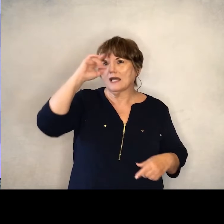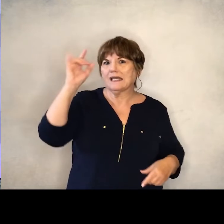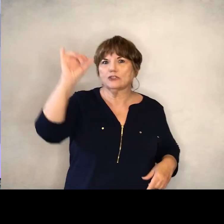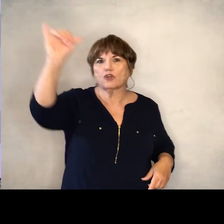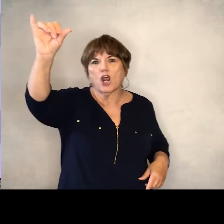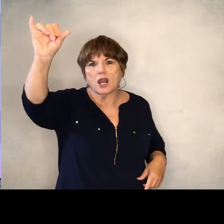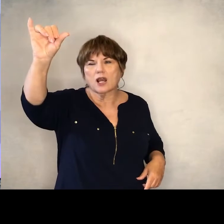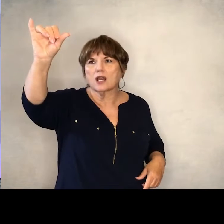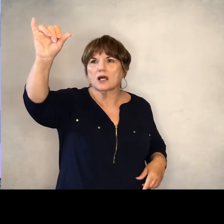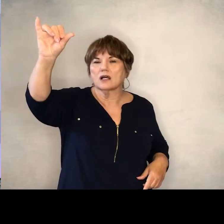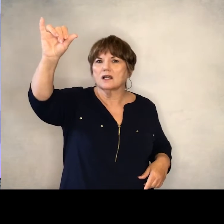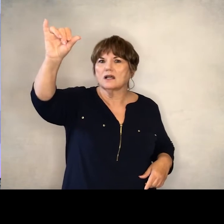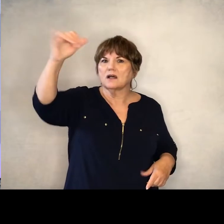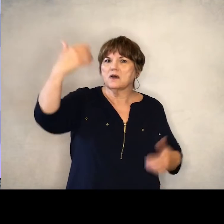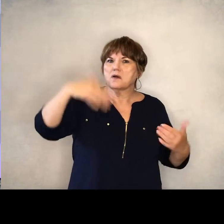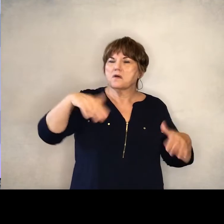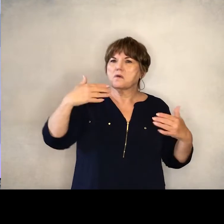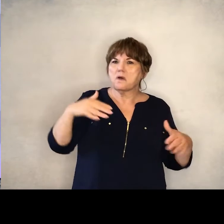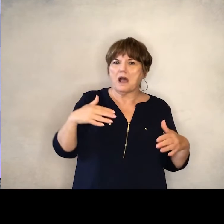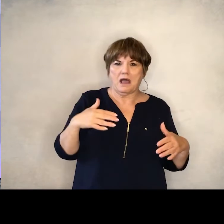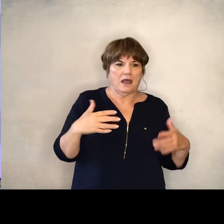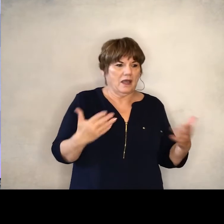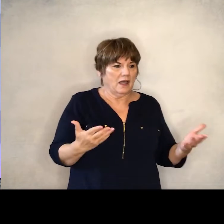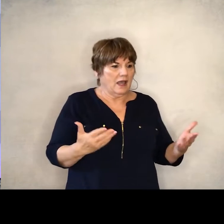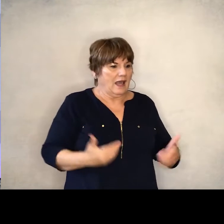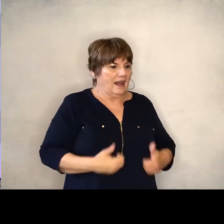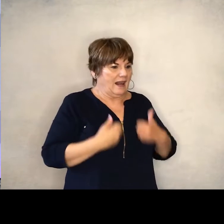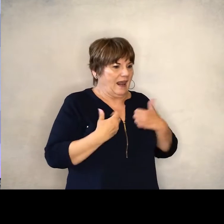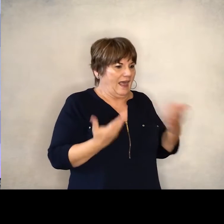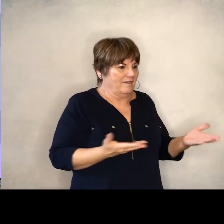transient, temporary nature of the life we are now living.